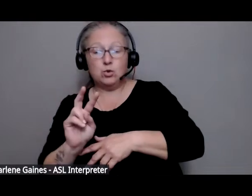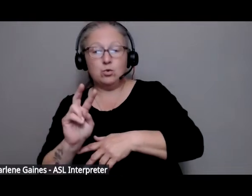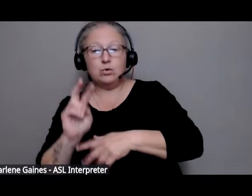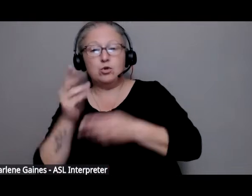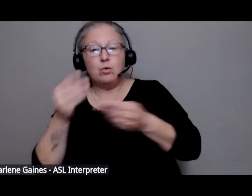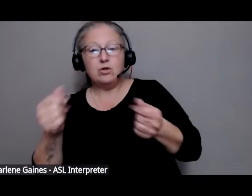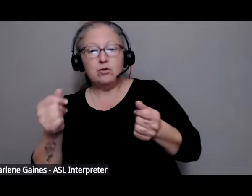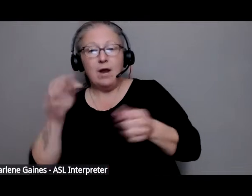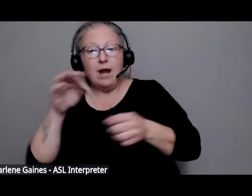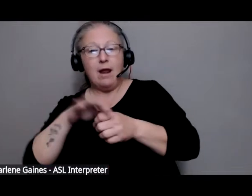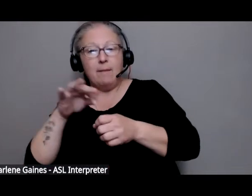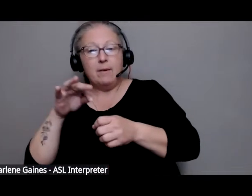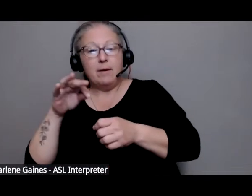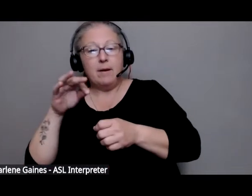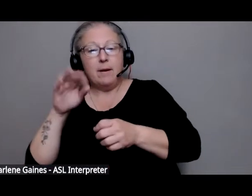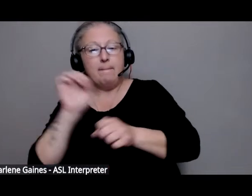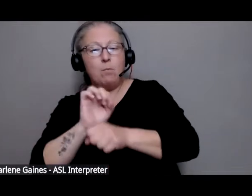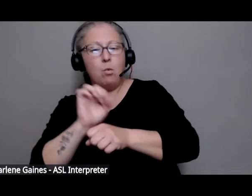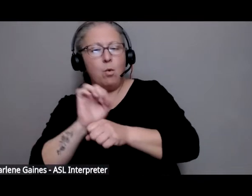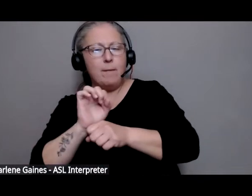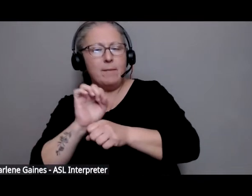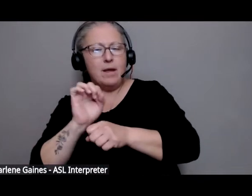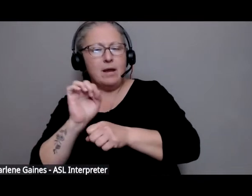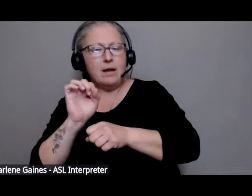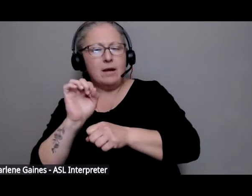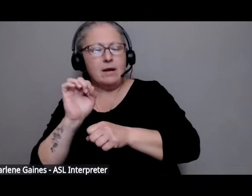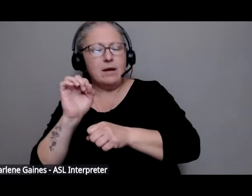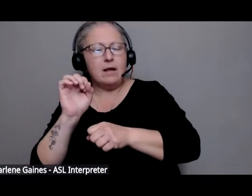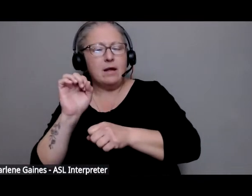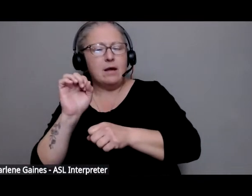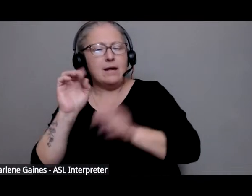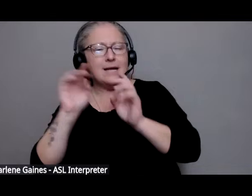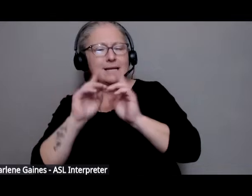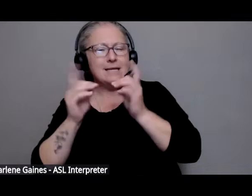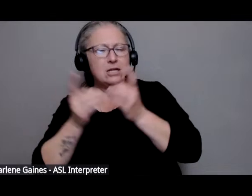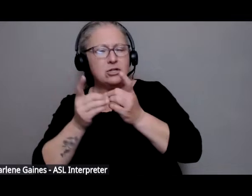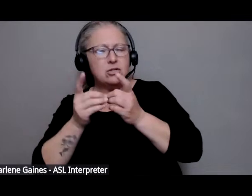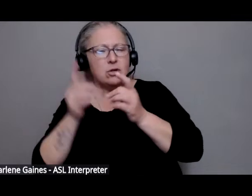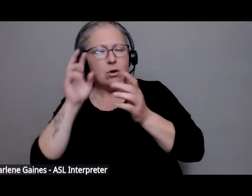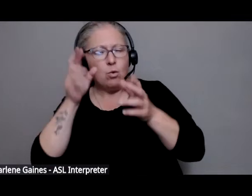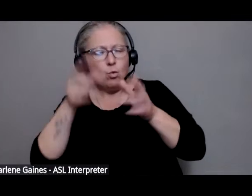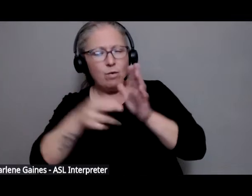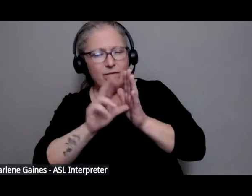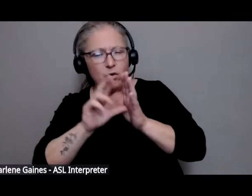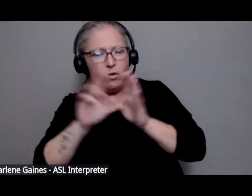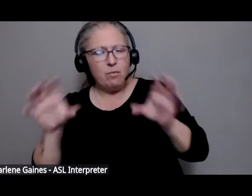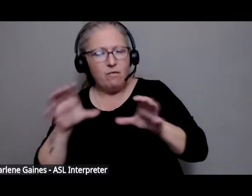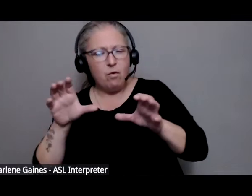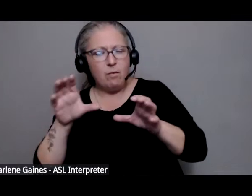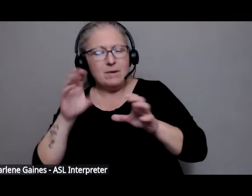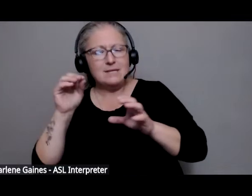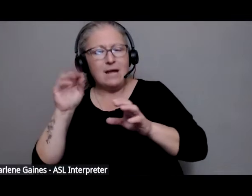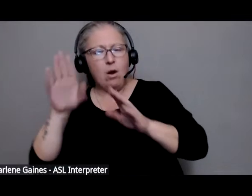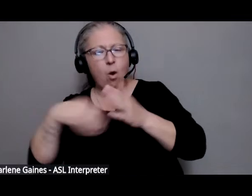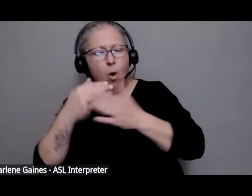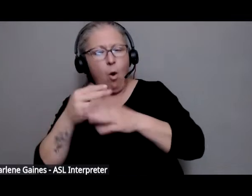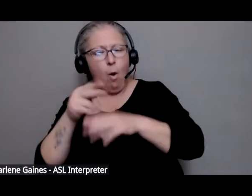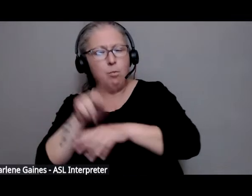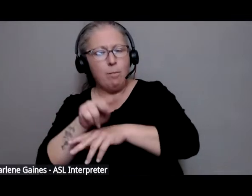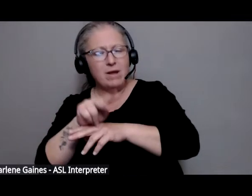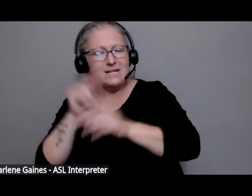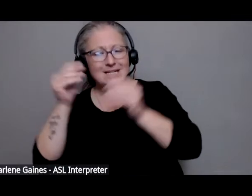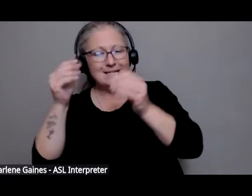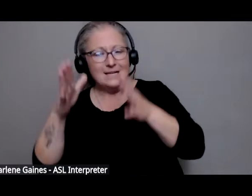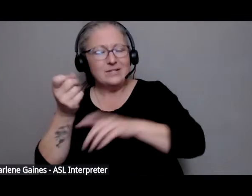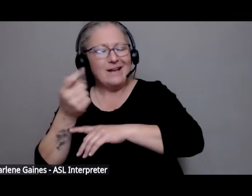of non-reemployment. As an introduction, the district thoroughly reviews the performance and conduct of all probationary teachers each